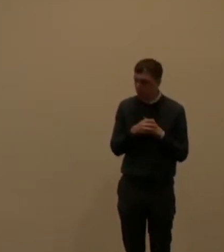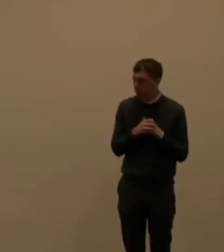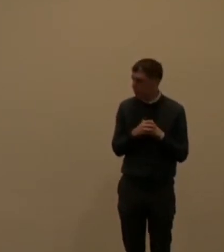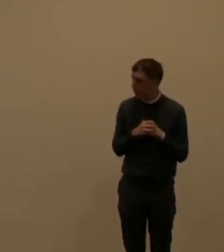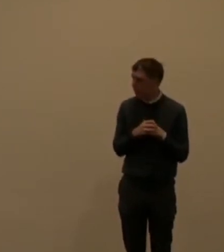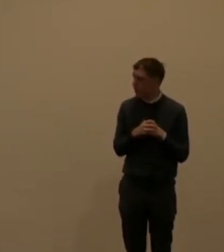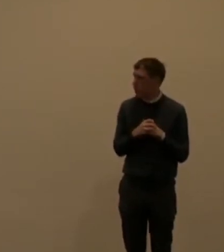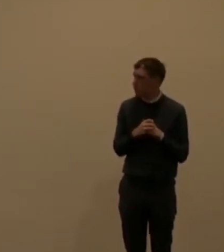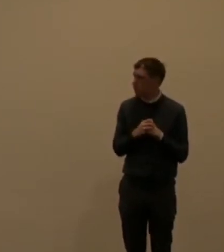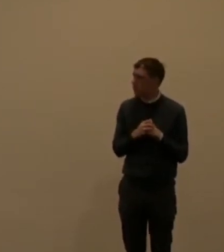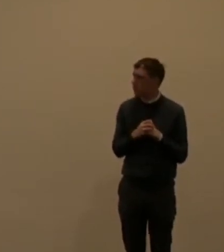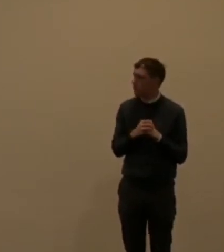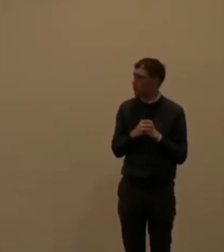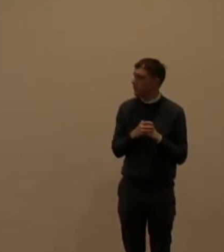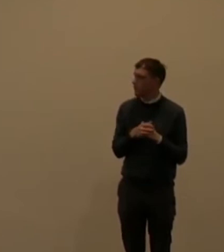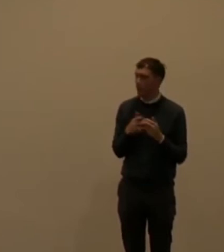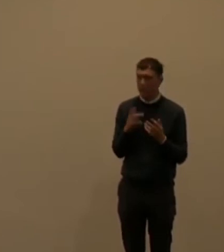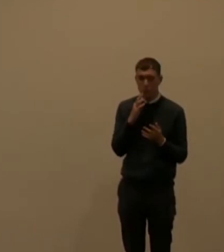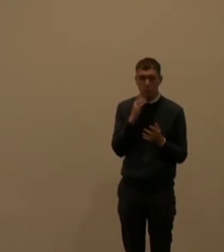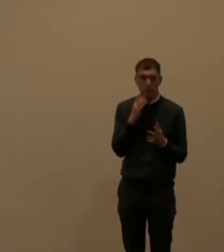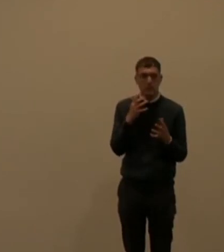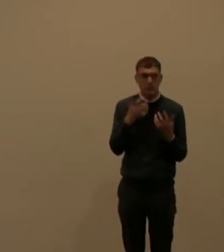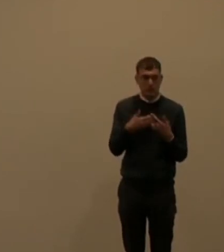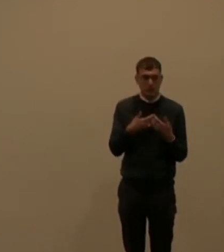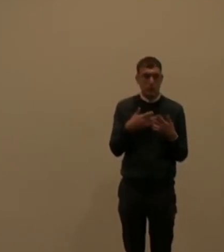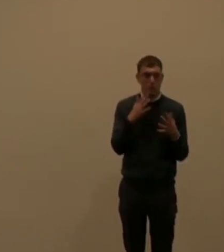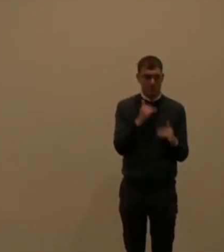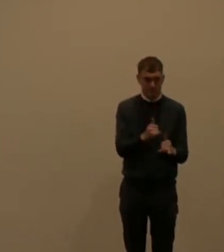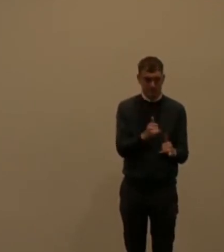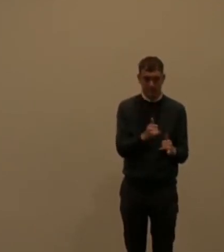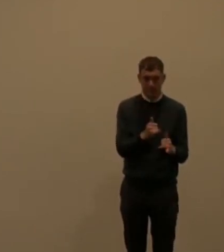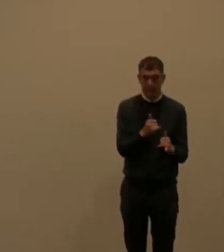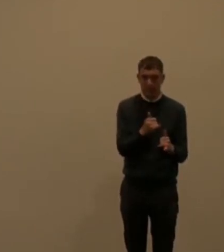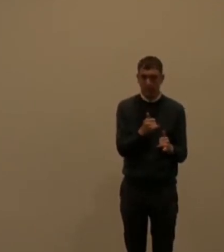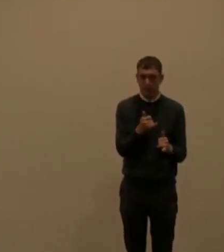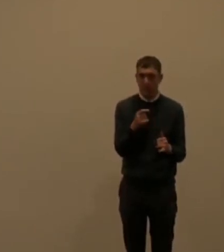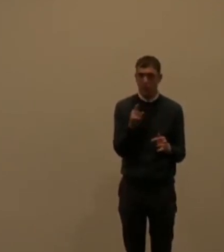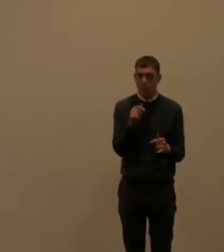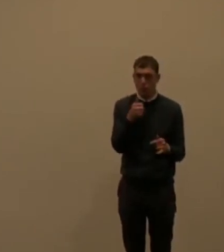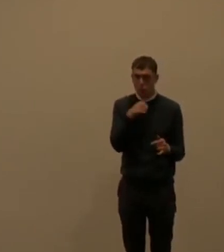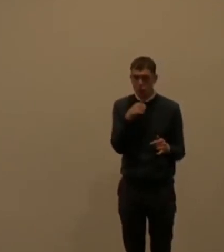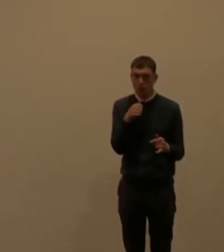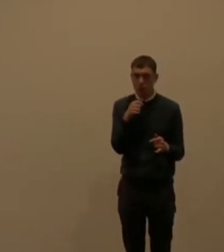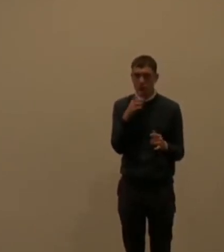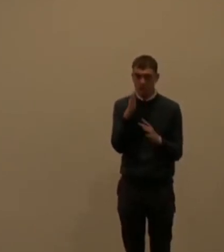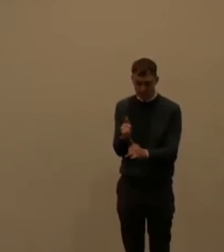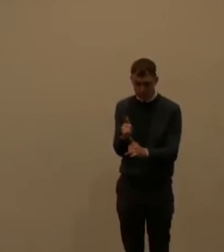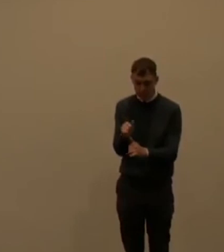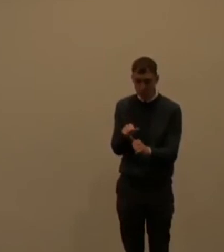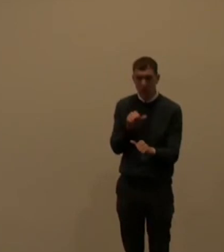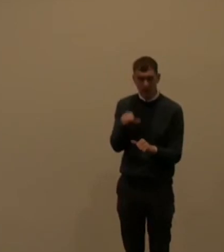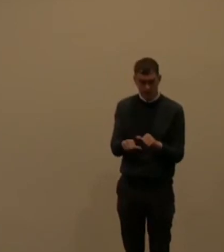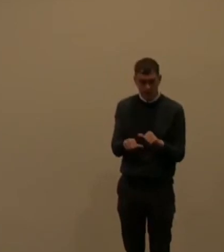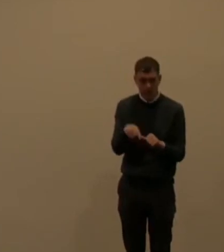them involved when we did the technical testing. We had the user testing was after each